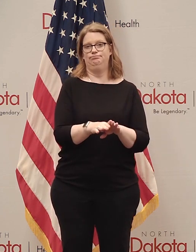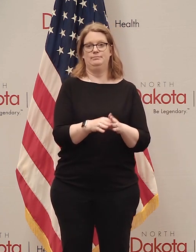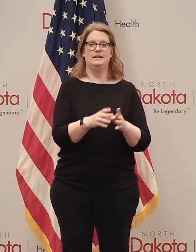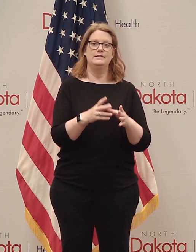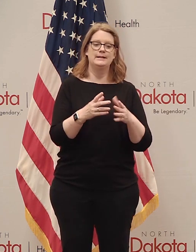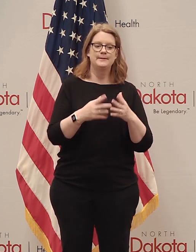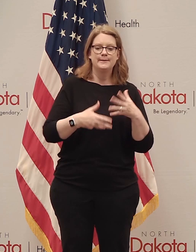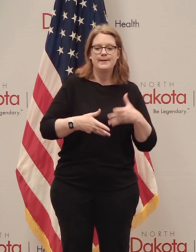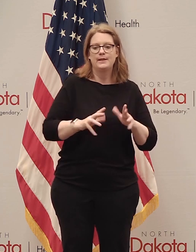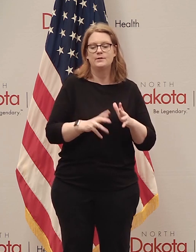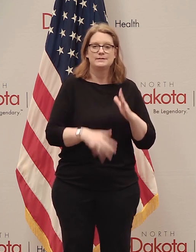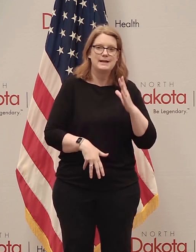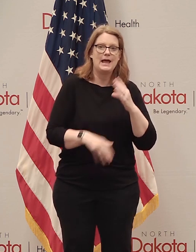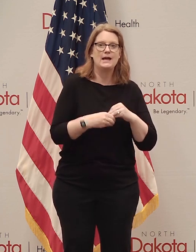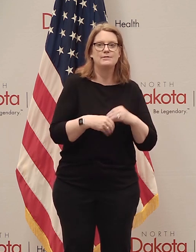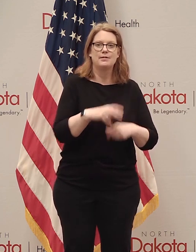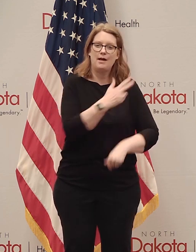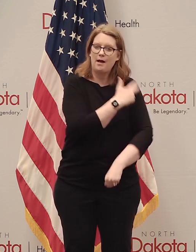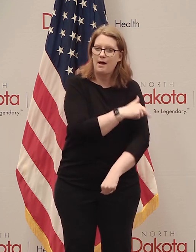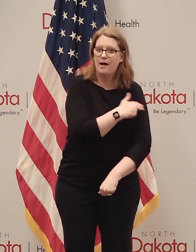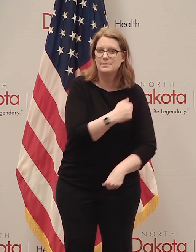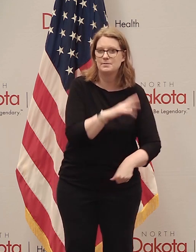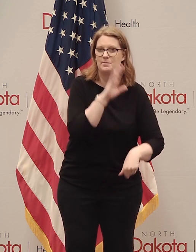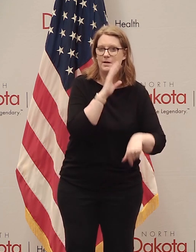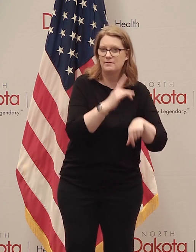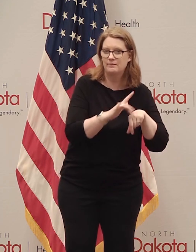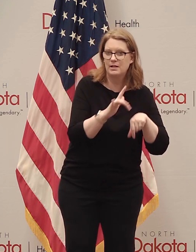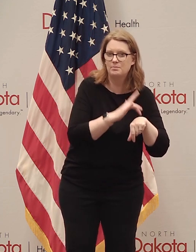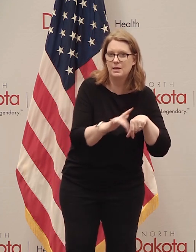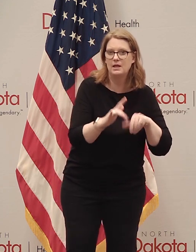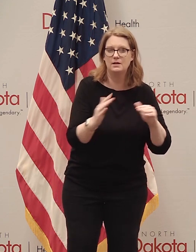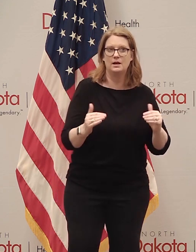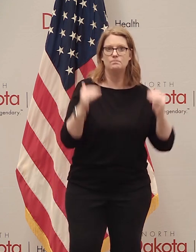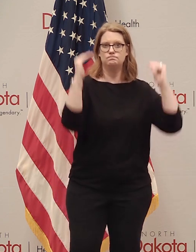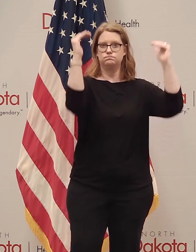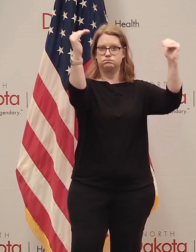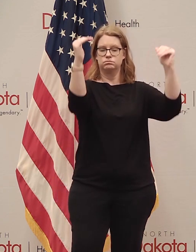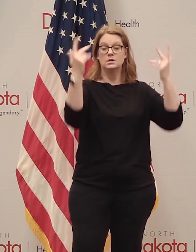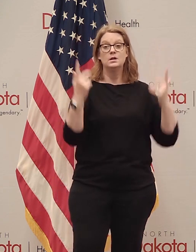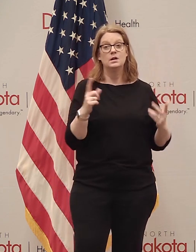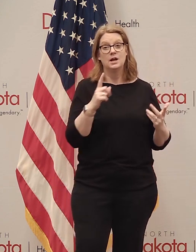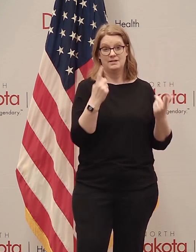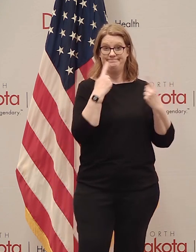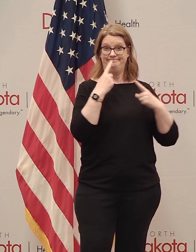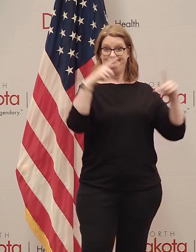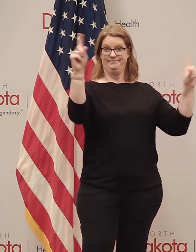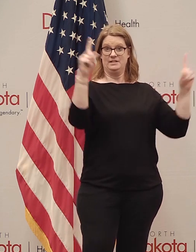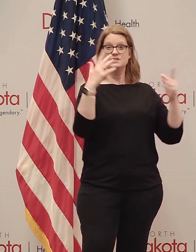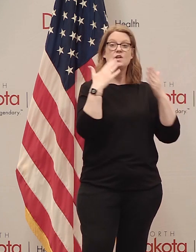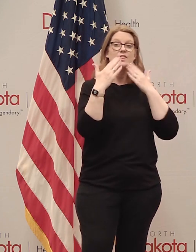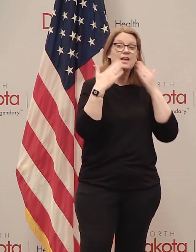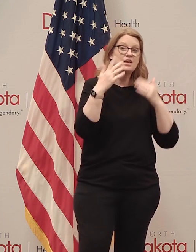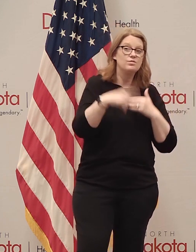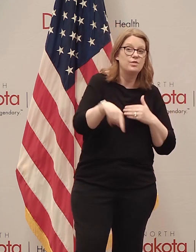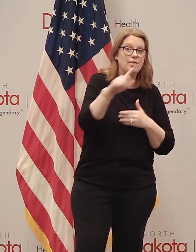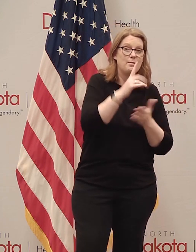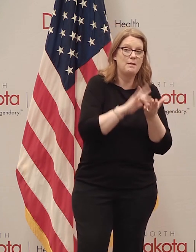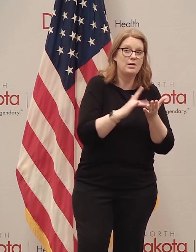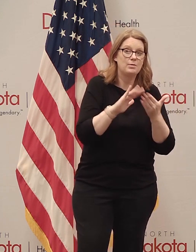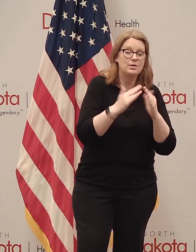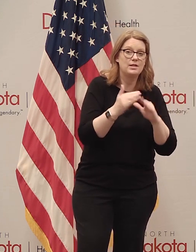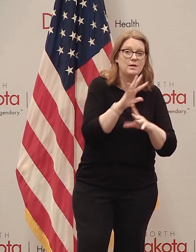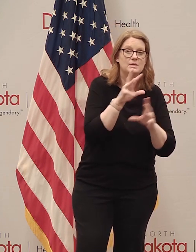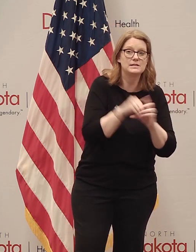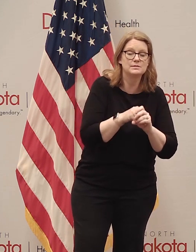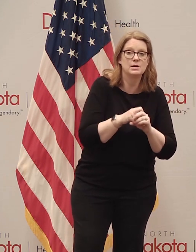to build up hospital capacity, which again we've done, and thanks to all in the medical community that have participated for that, because we've got a